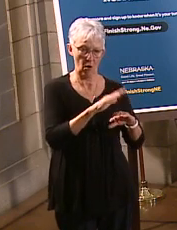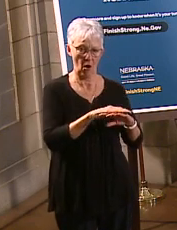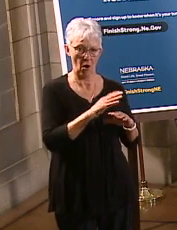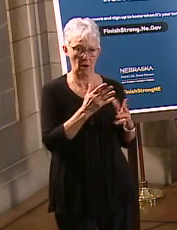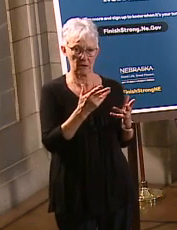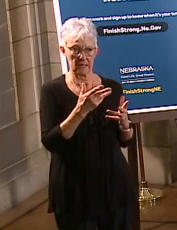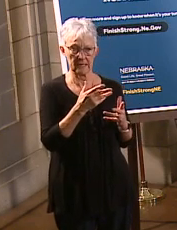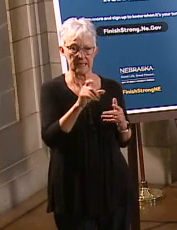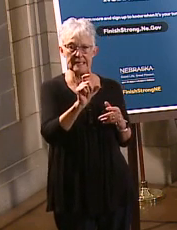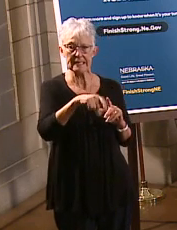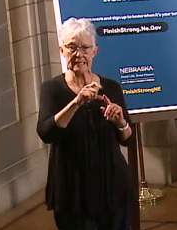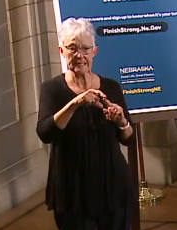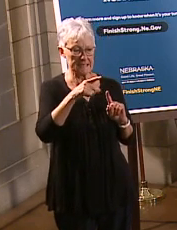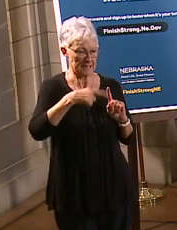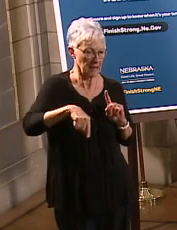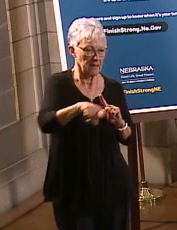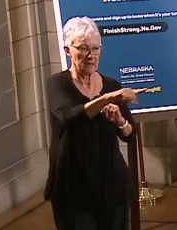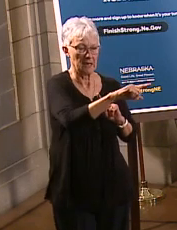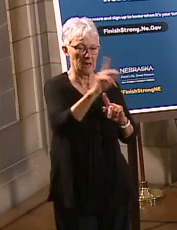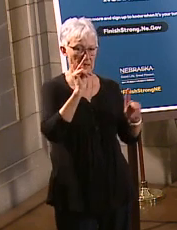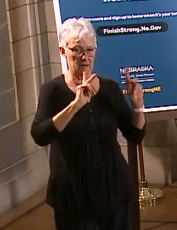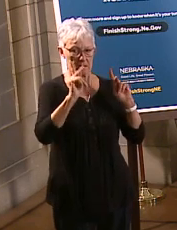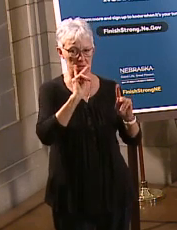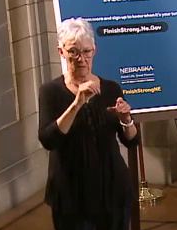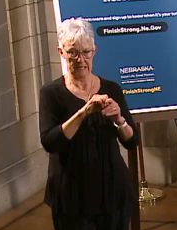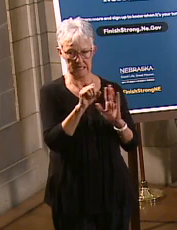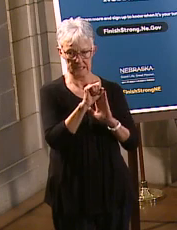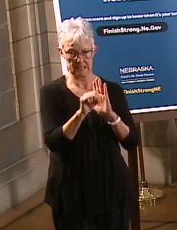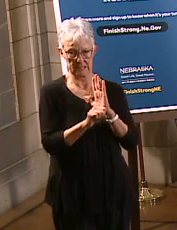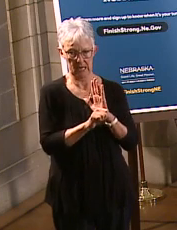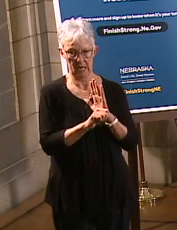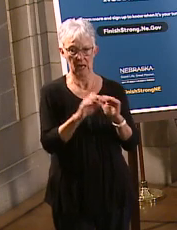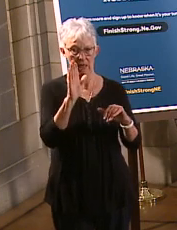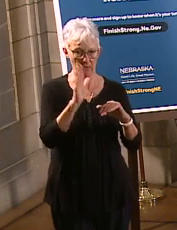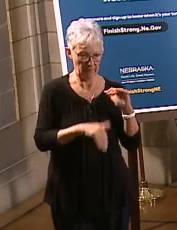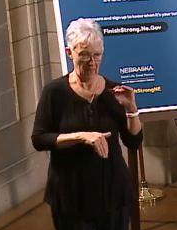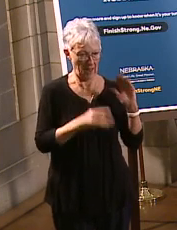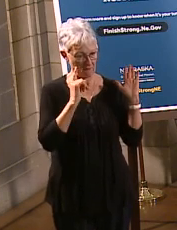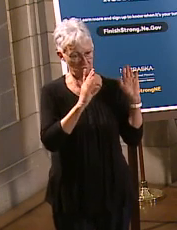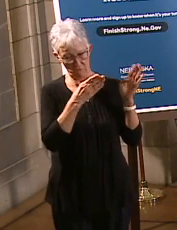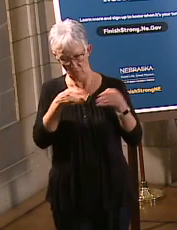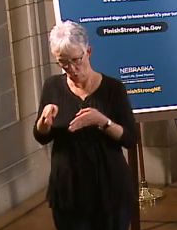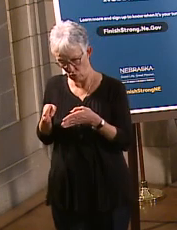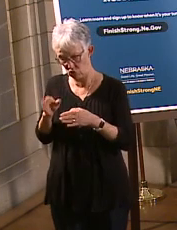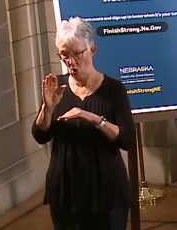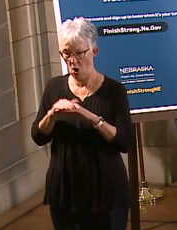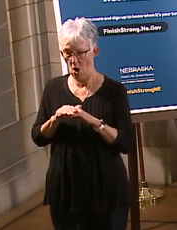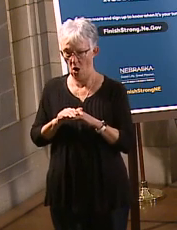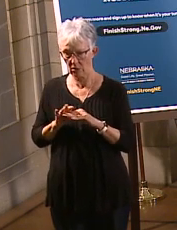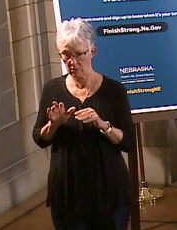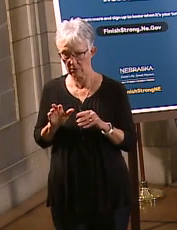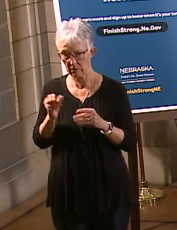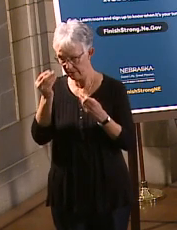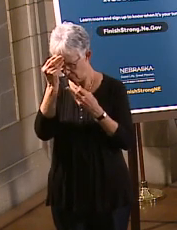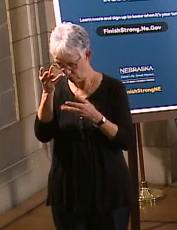the needs of the citizens of the state of Nebraska rather than just doing data entry